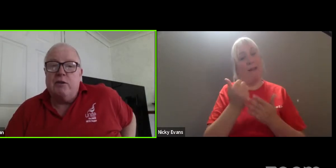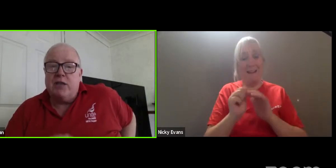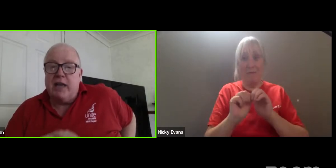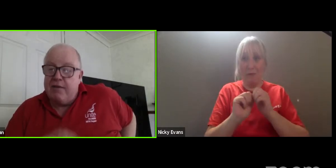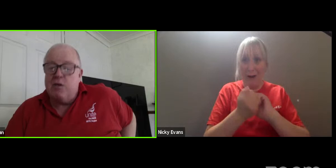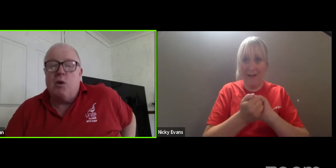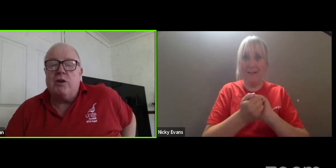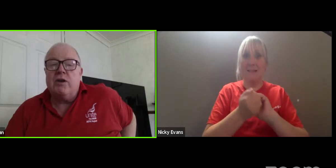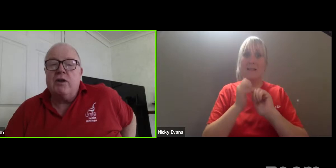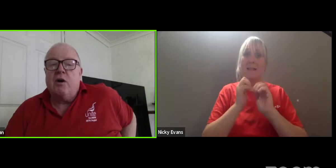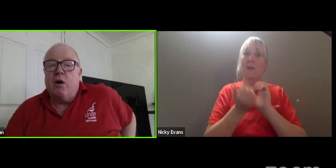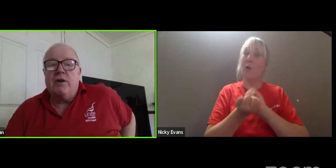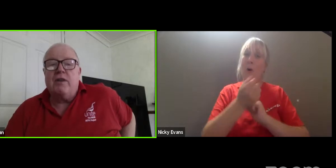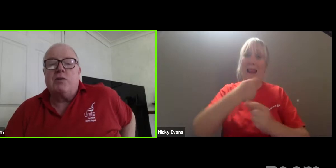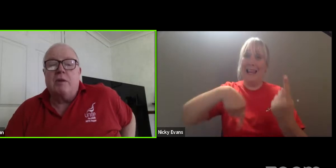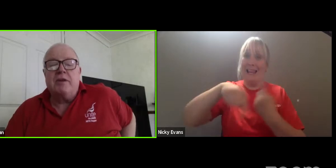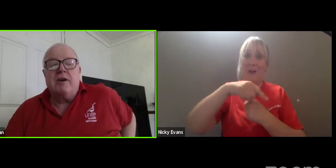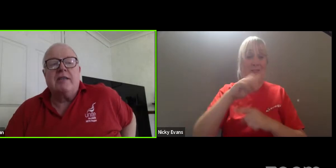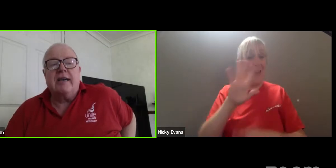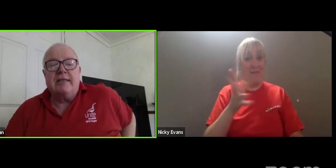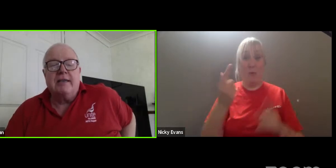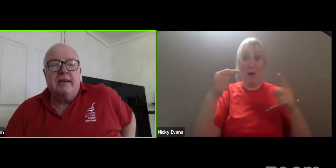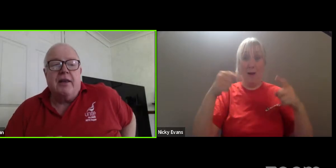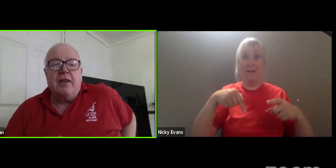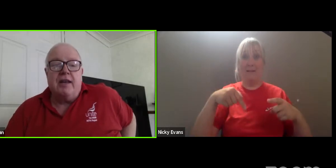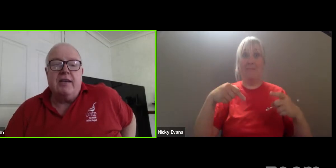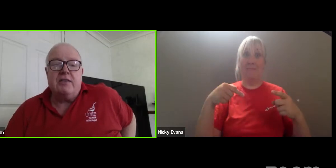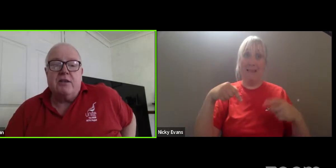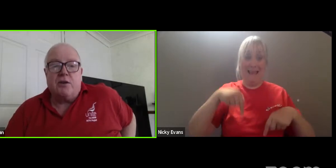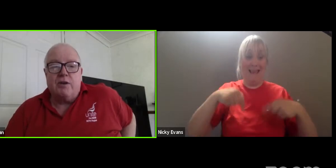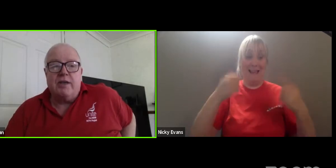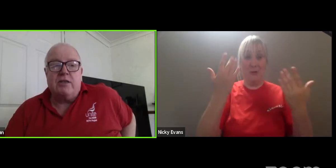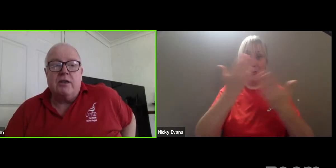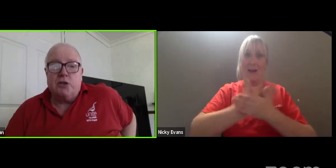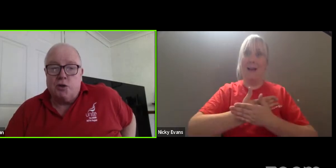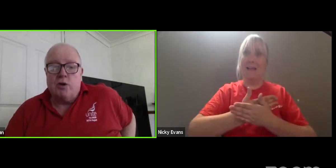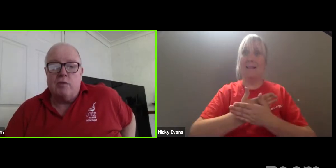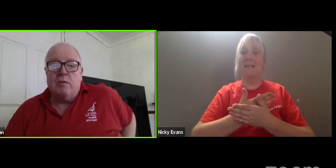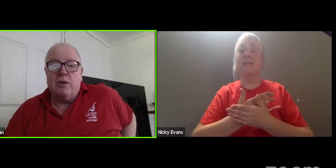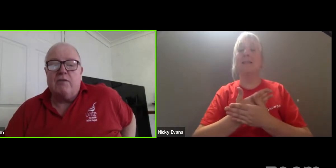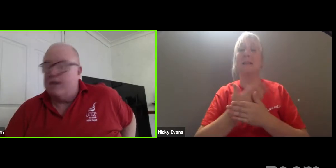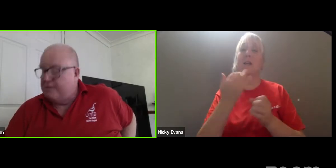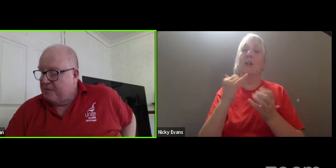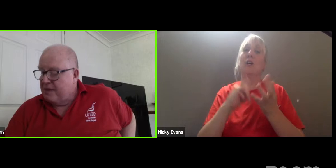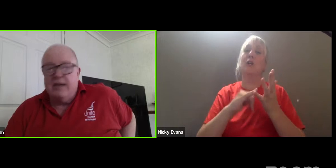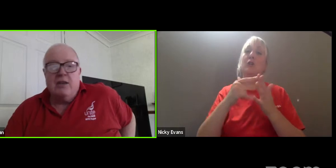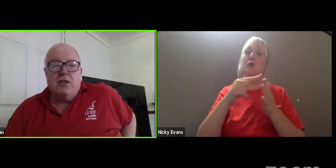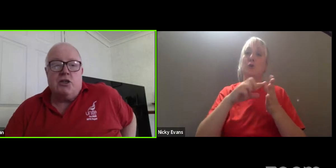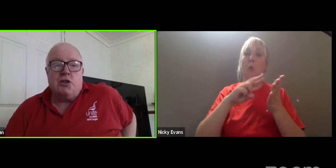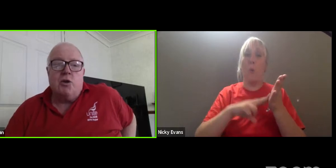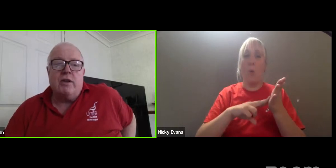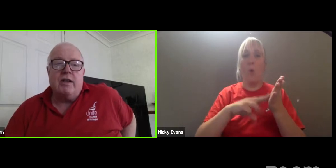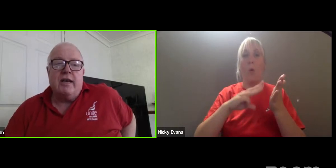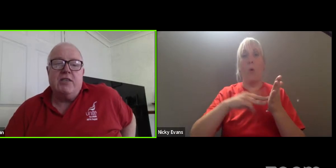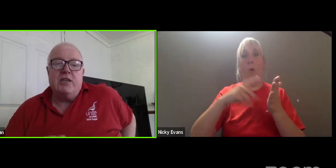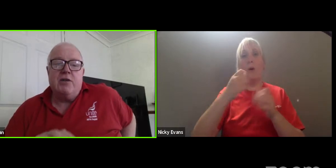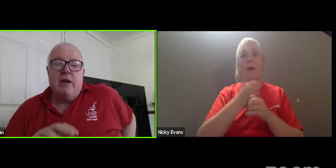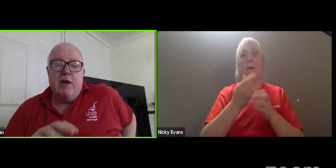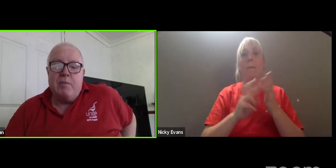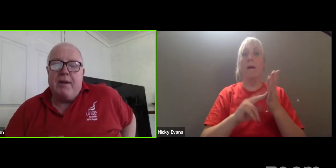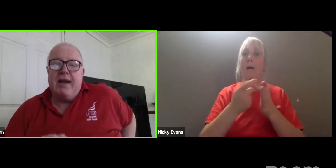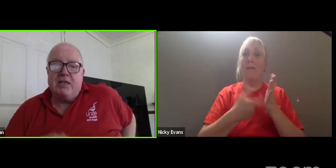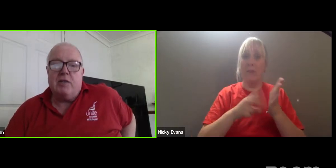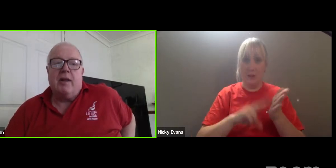of virtually everyone on this webinar tonight, the late, great Sean McGovern. Sean is